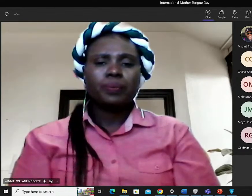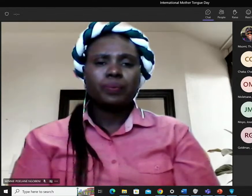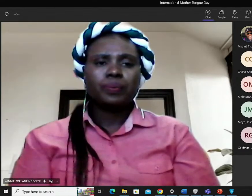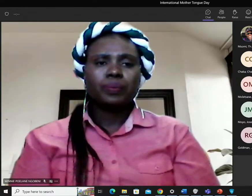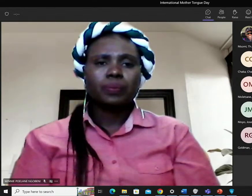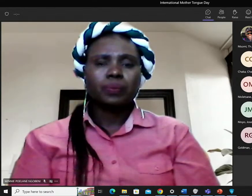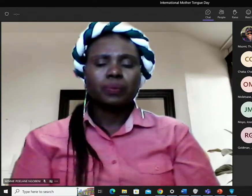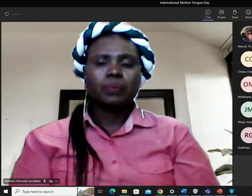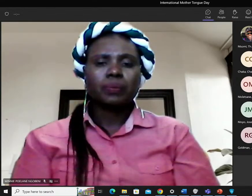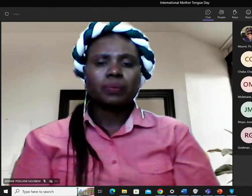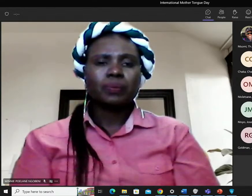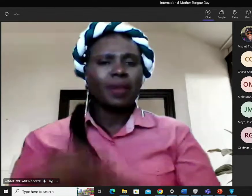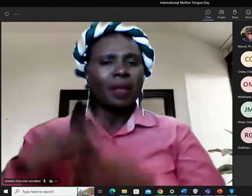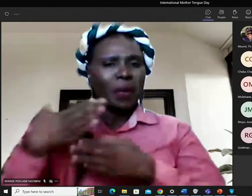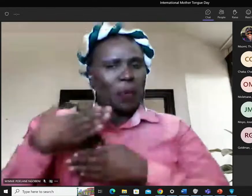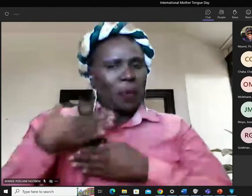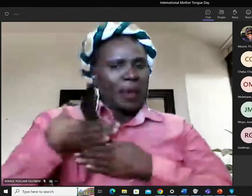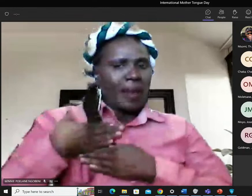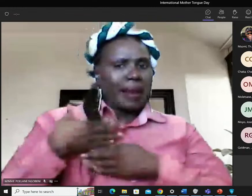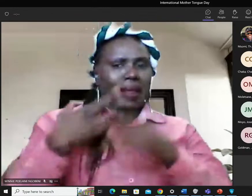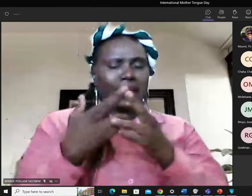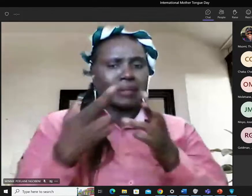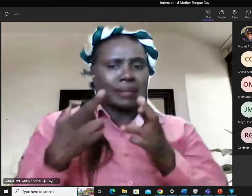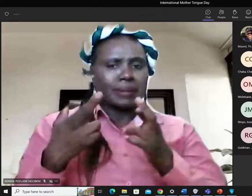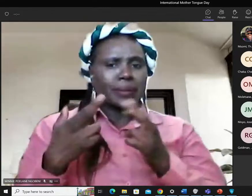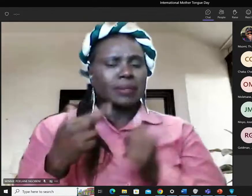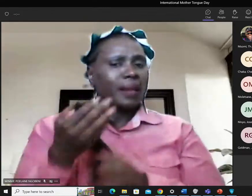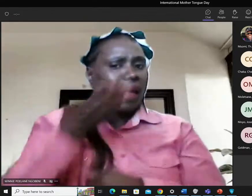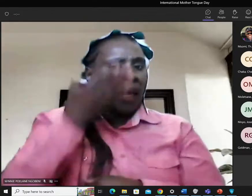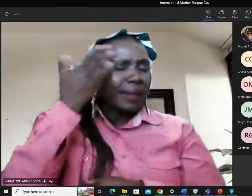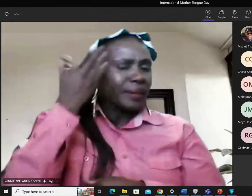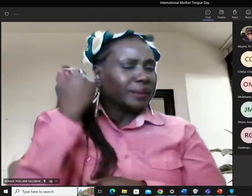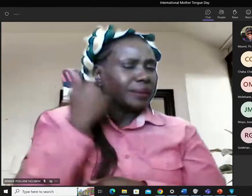We like this device so much, and we don't even think.